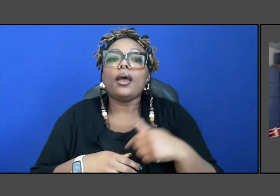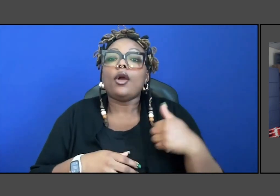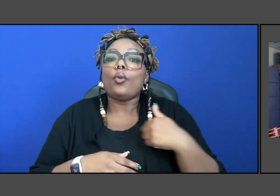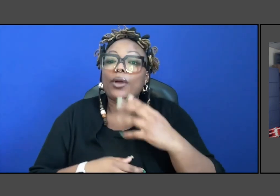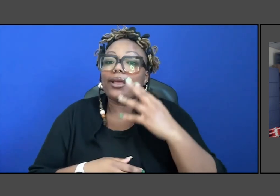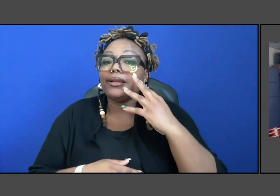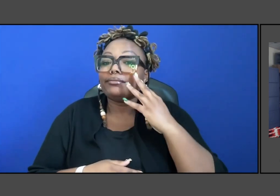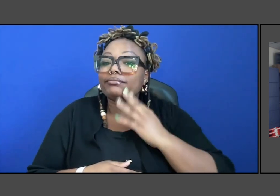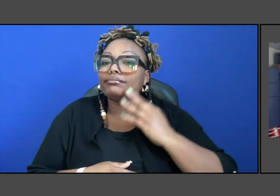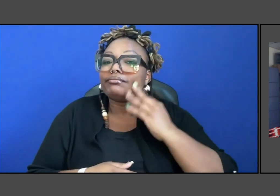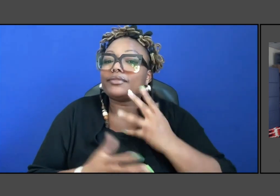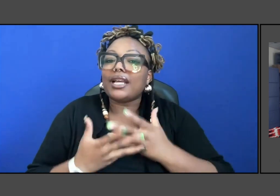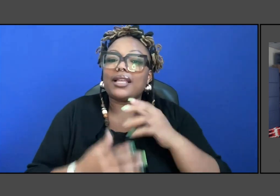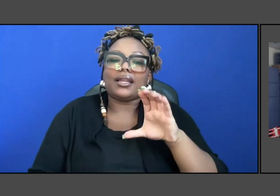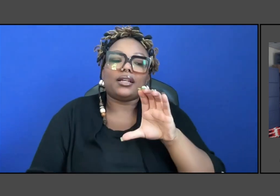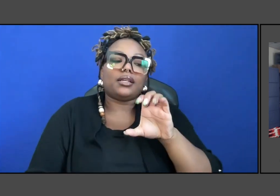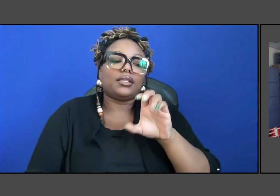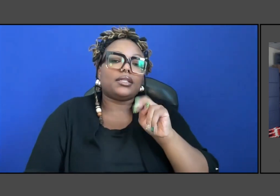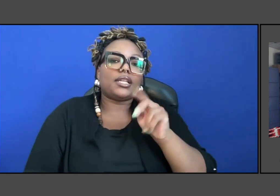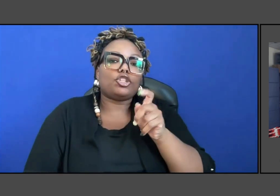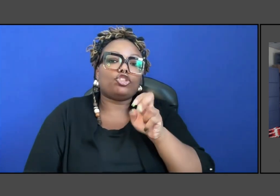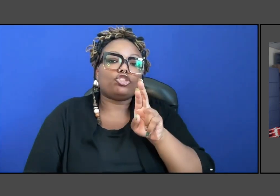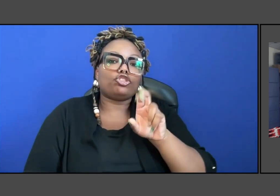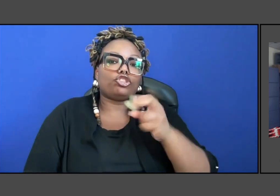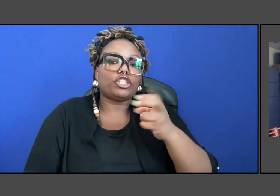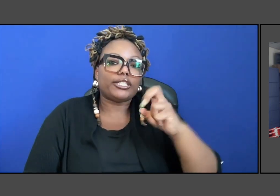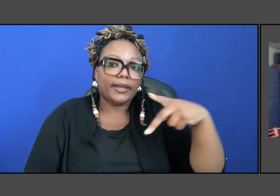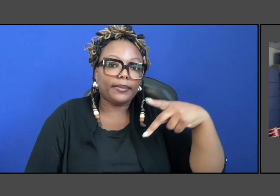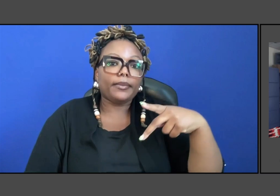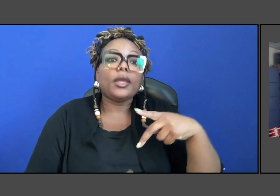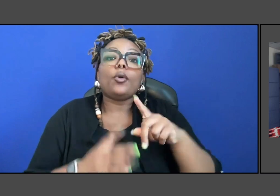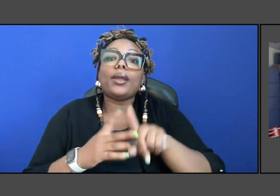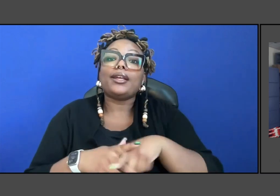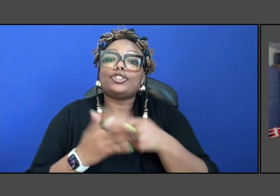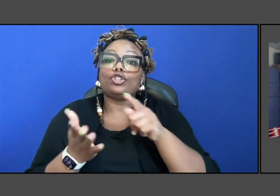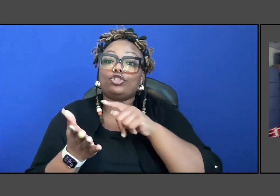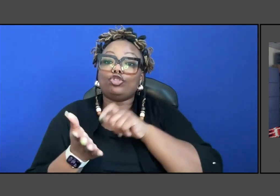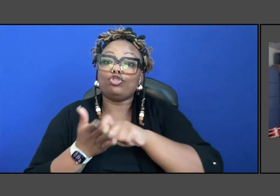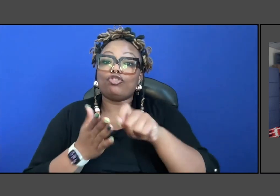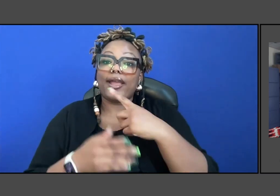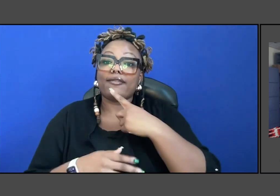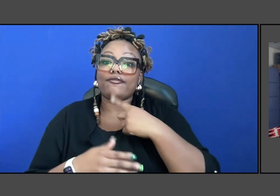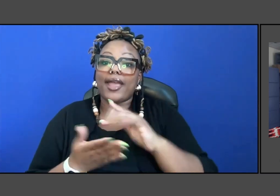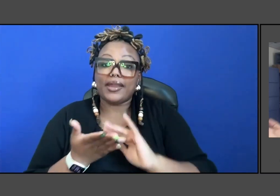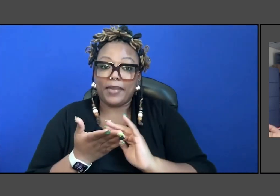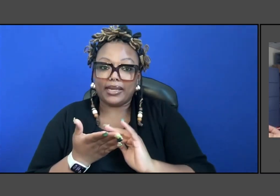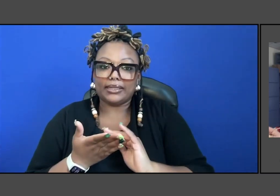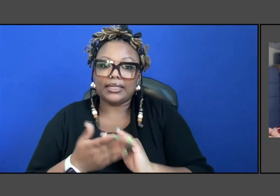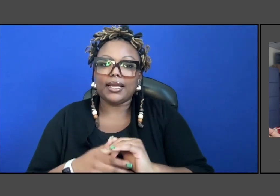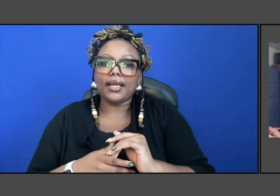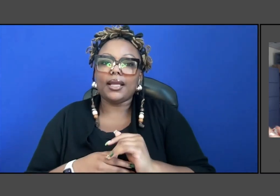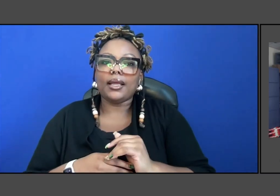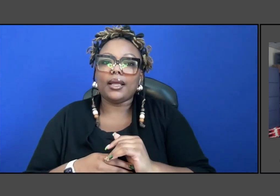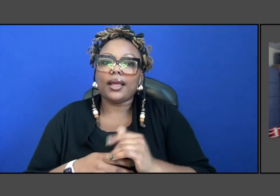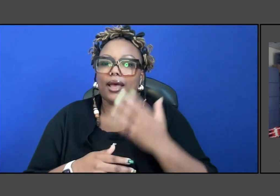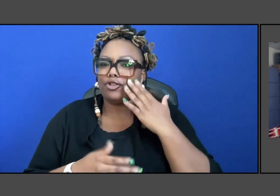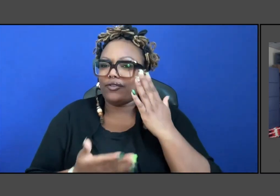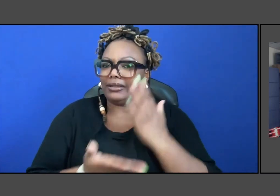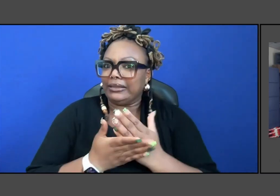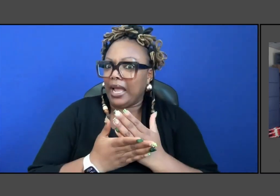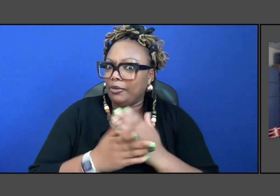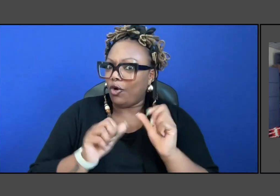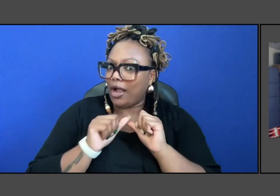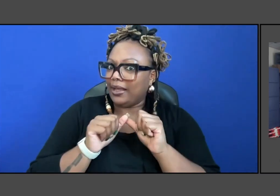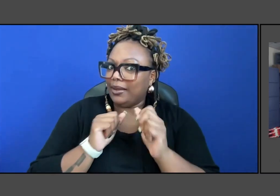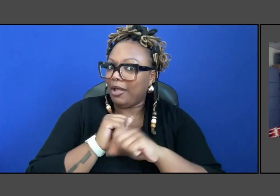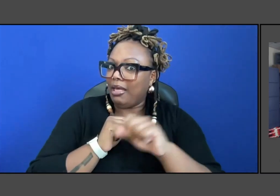9/11. When I started to write Red Medicine, I don't know if should I just stop there? Because I could keep going, or if you still want me to talk